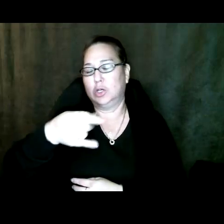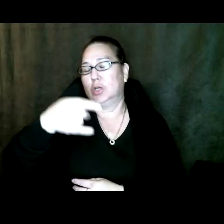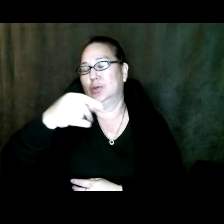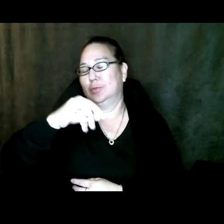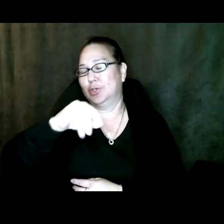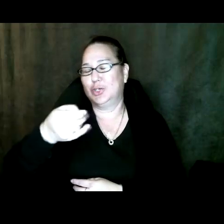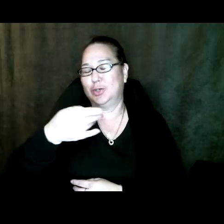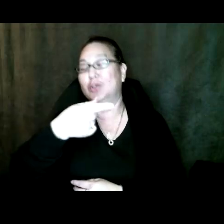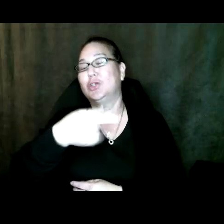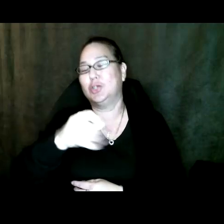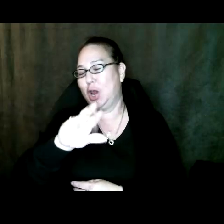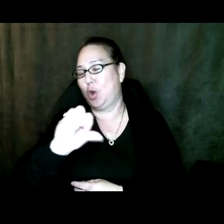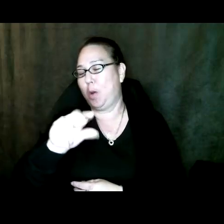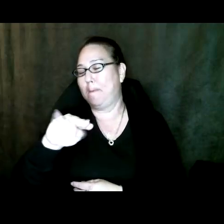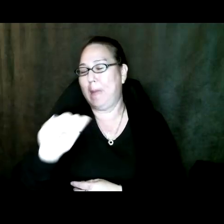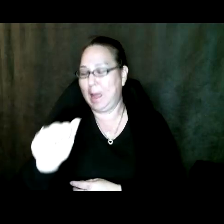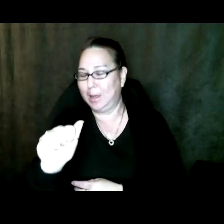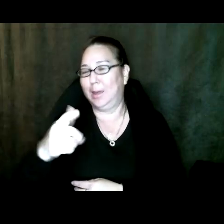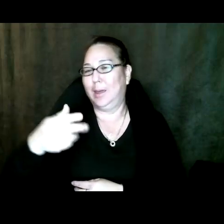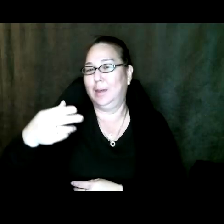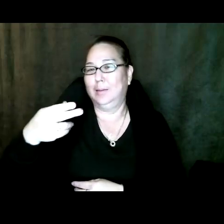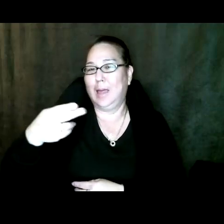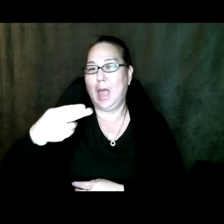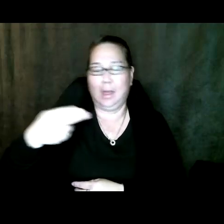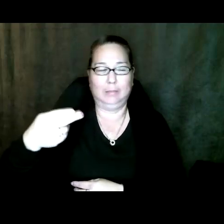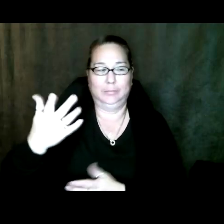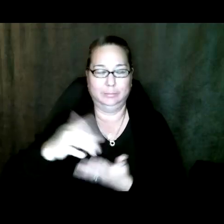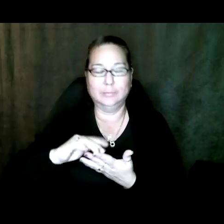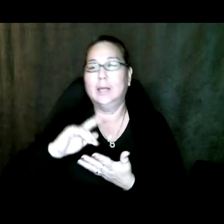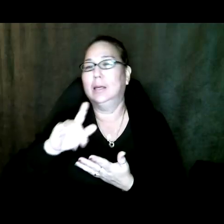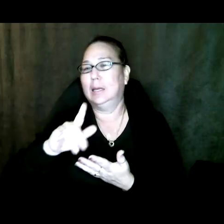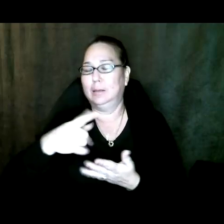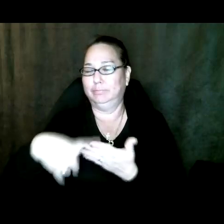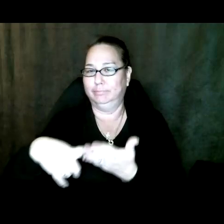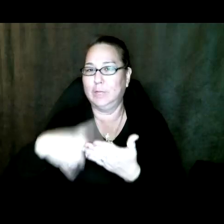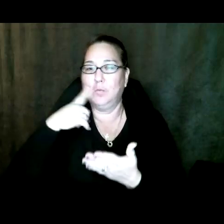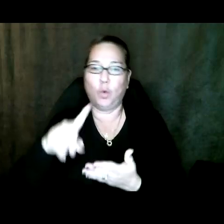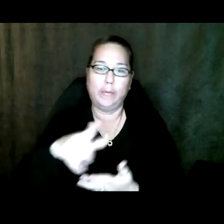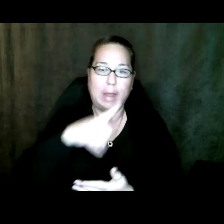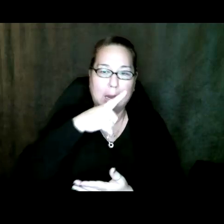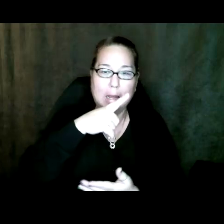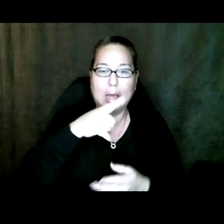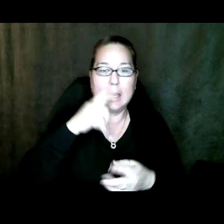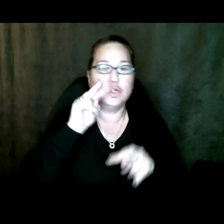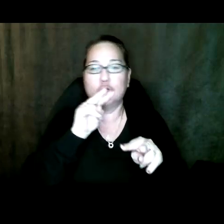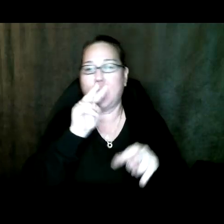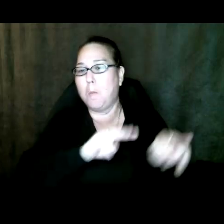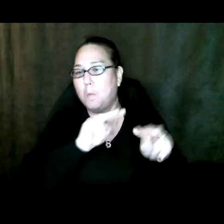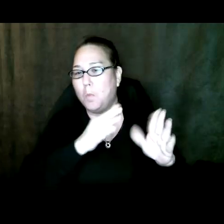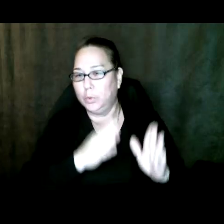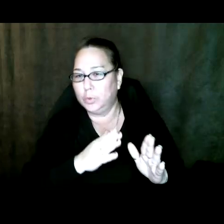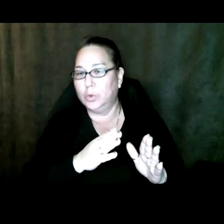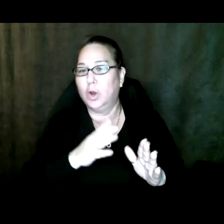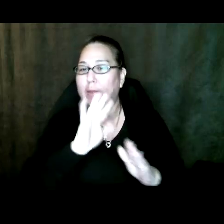agreements. 2 memorandum of agreements between the Boston School Committee and the lunch hour monitors, the FY 25